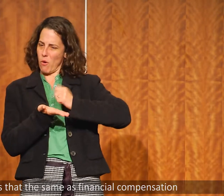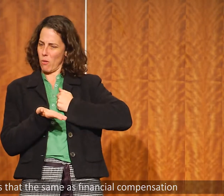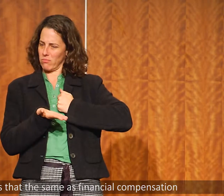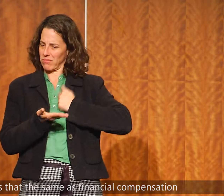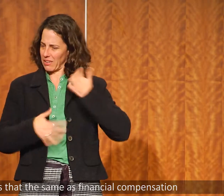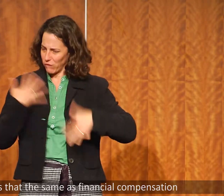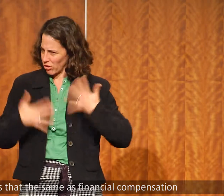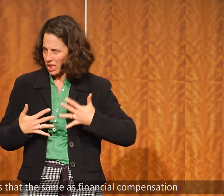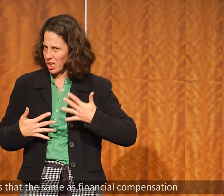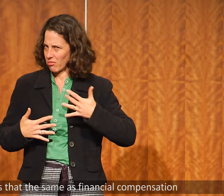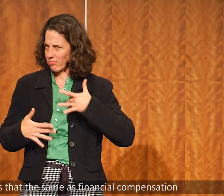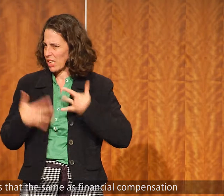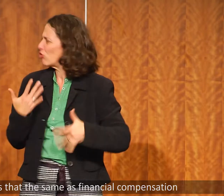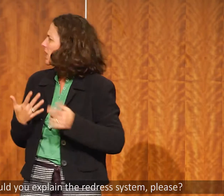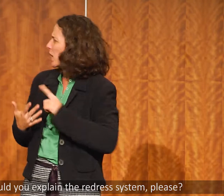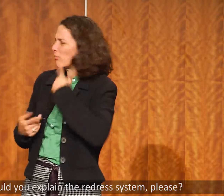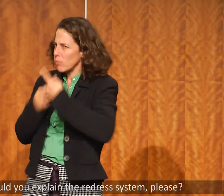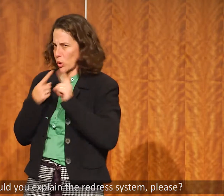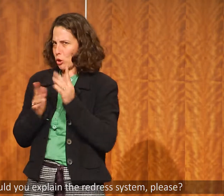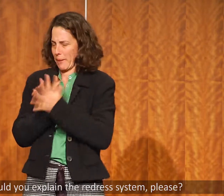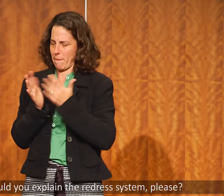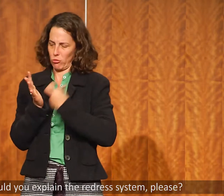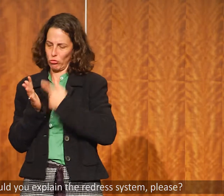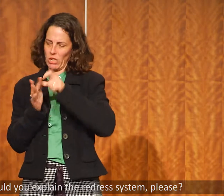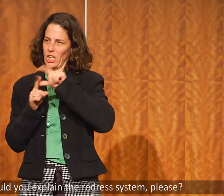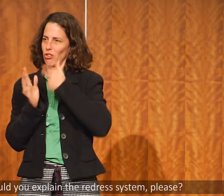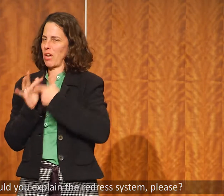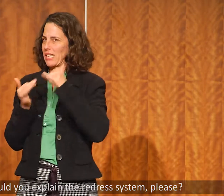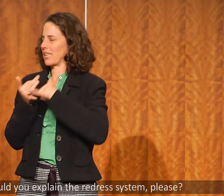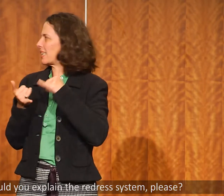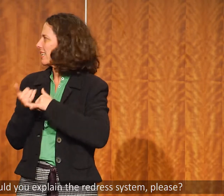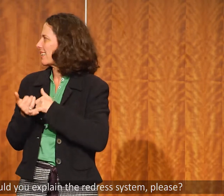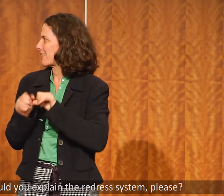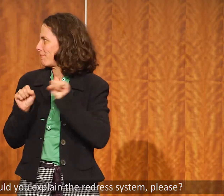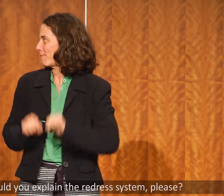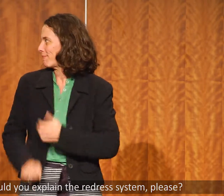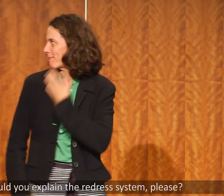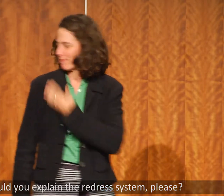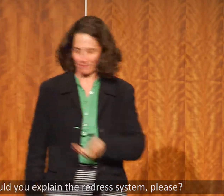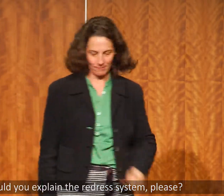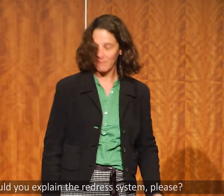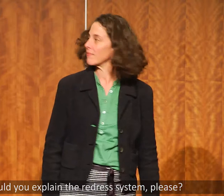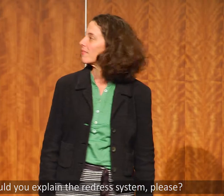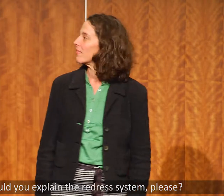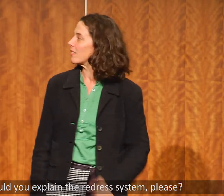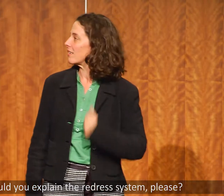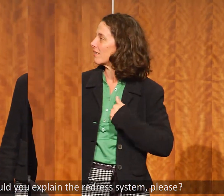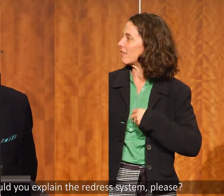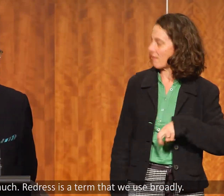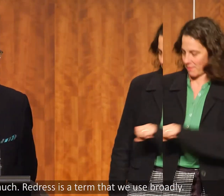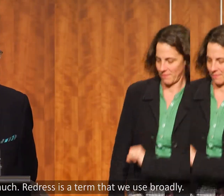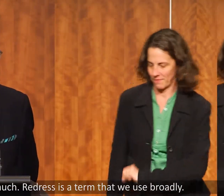the same as financial compensation for suffering? Could you explain the redress system, please?